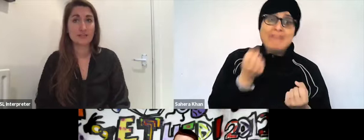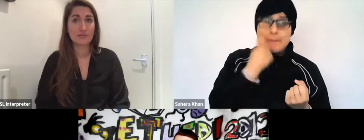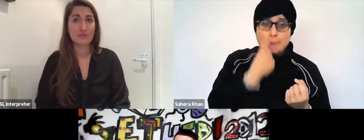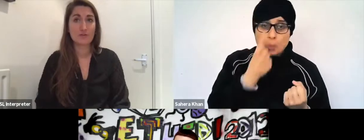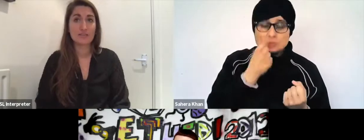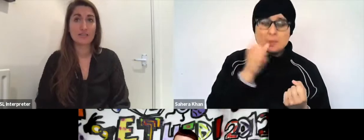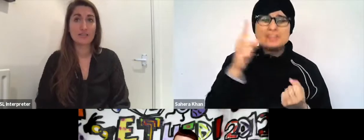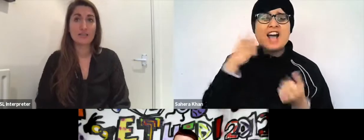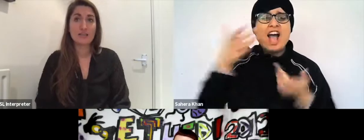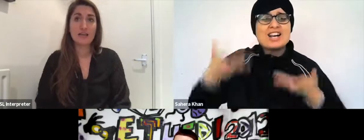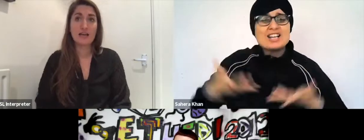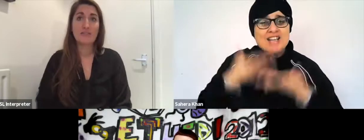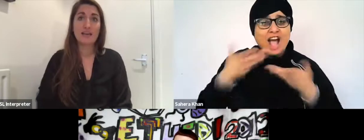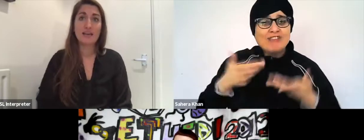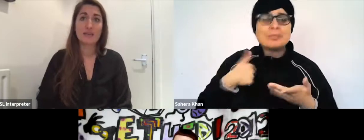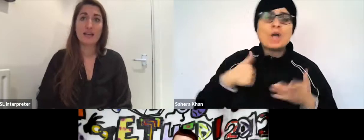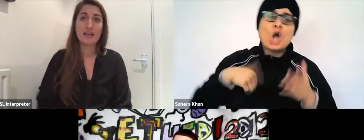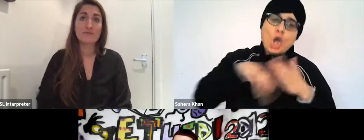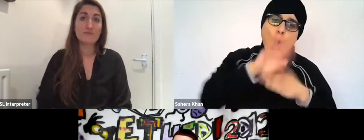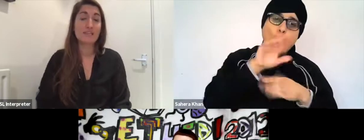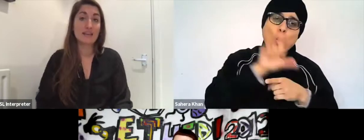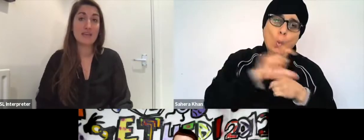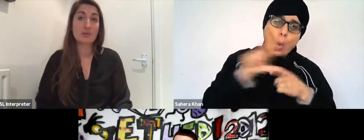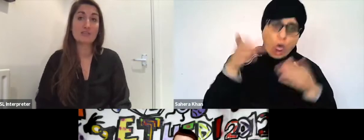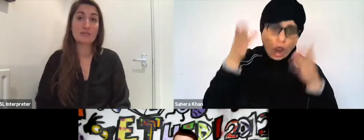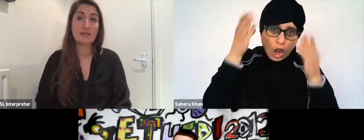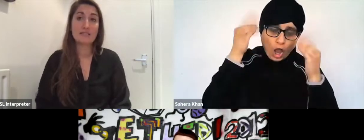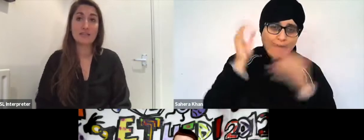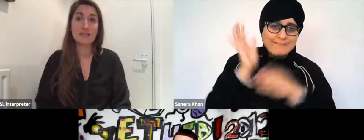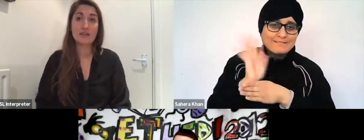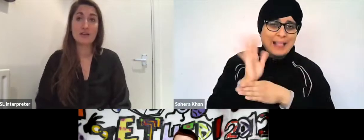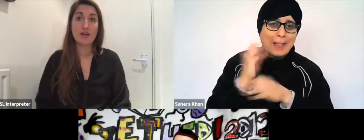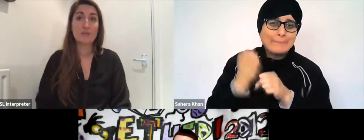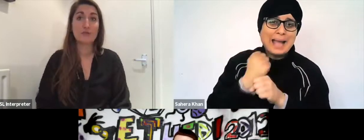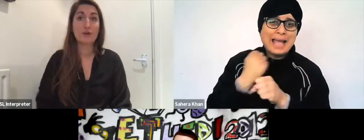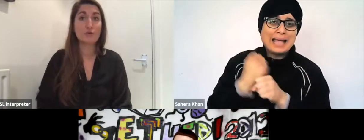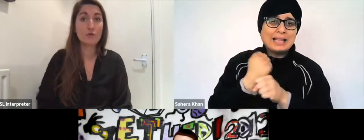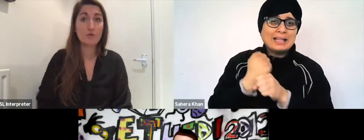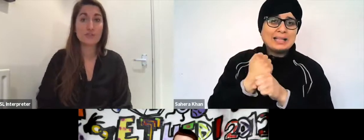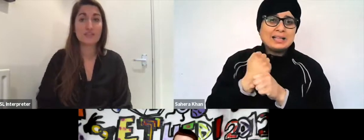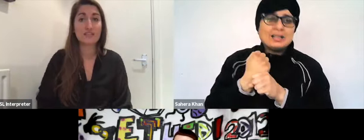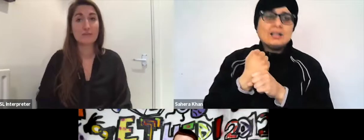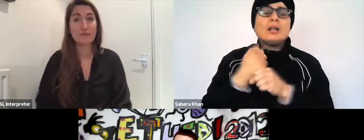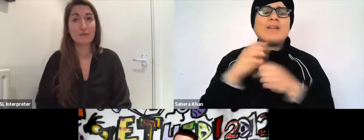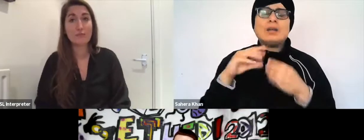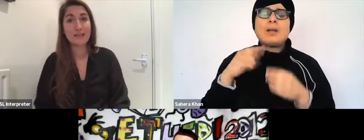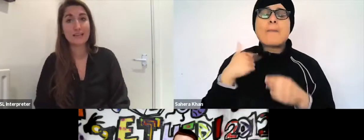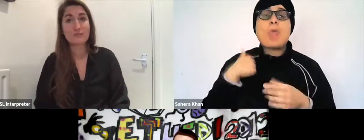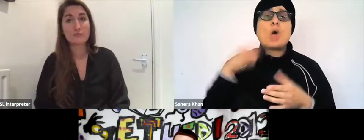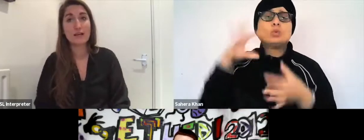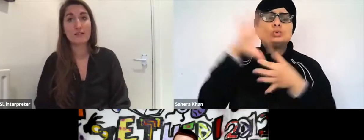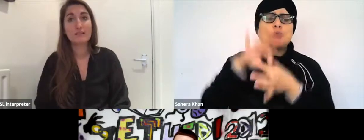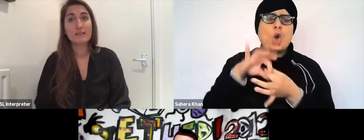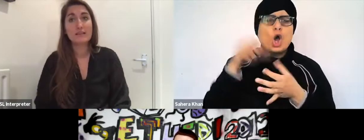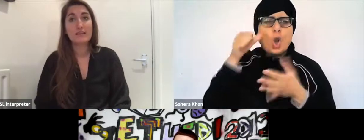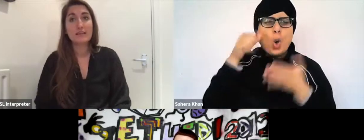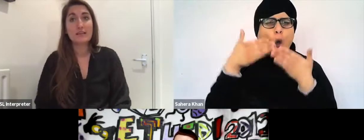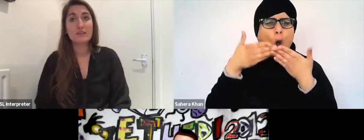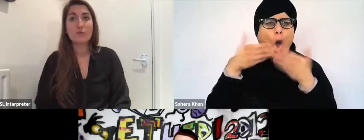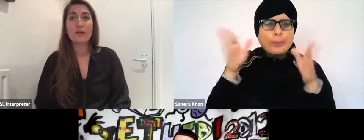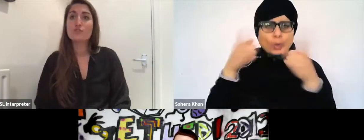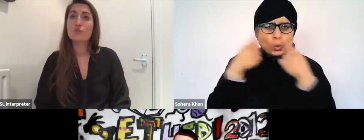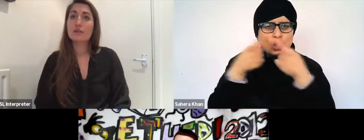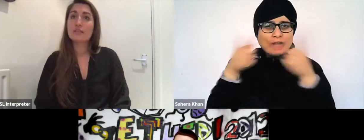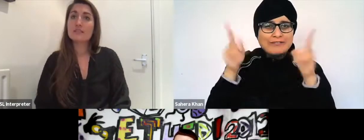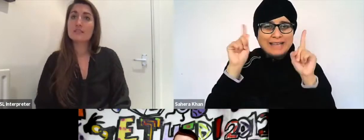a discussion about it. And they had said they had a possibility of going on a course to learn about filmmaking as well.